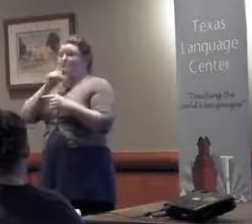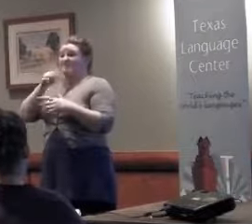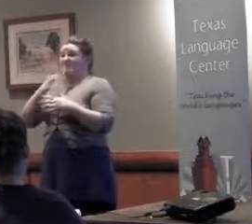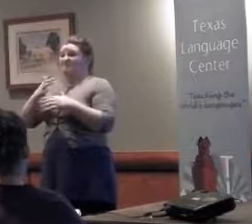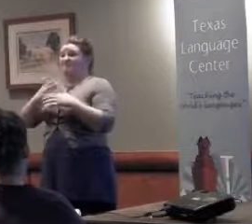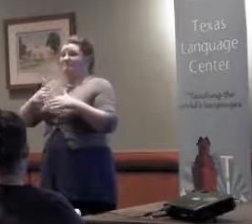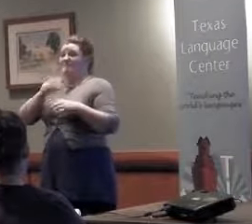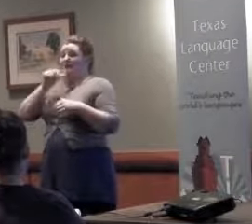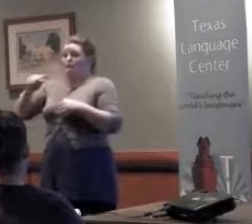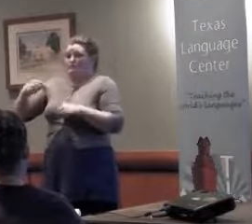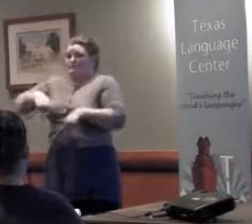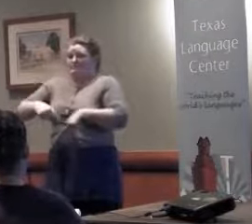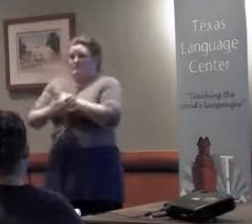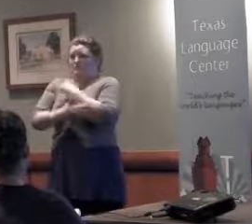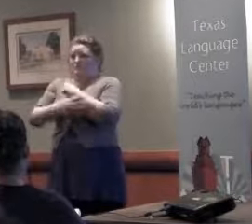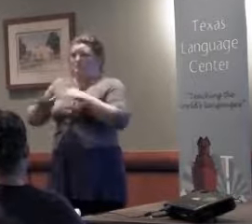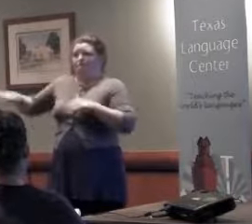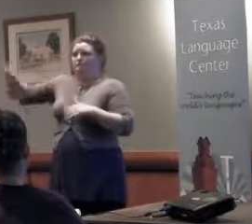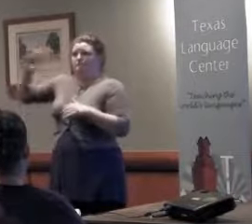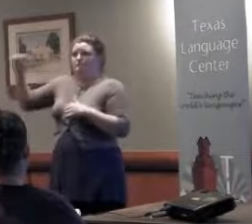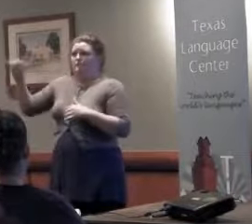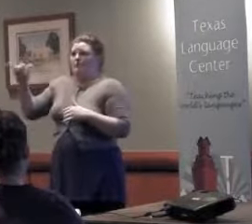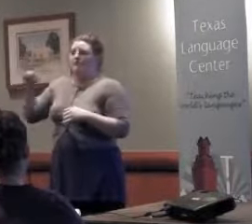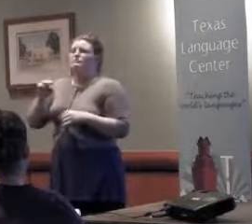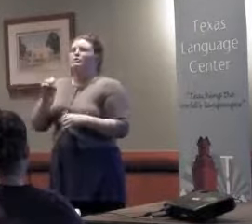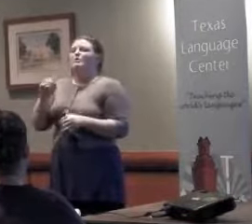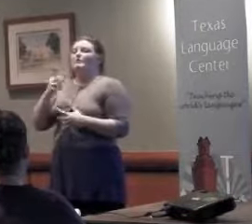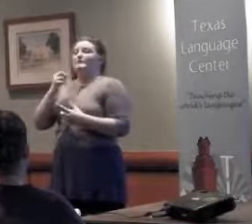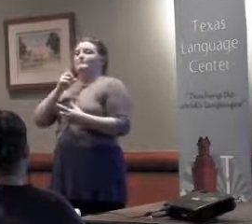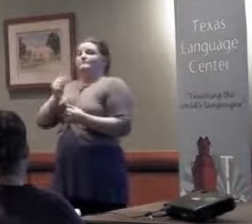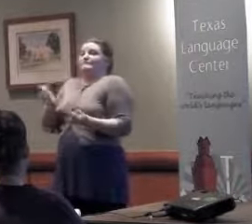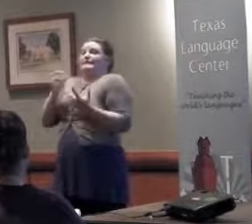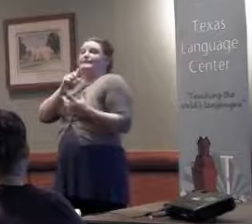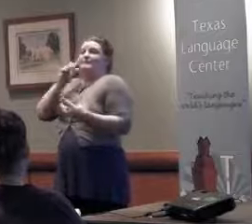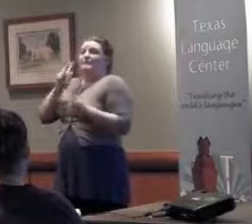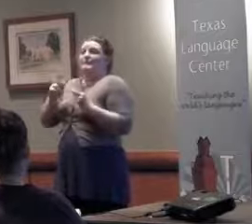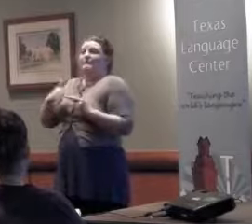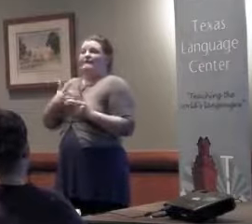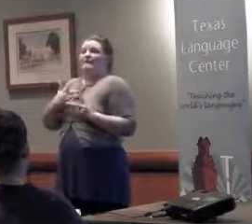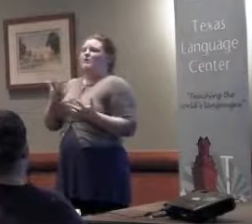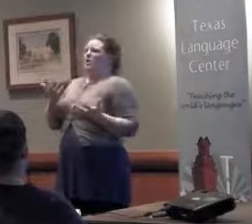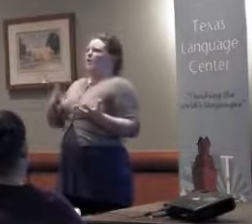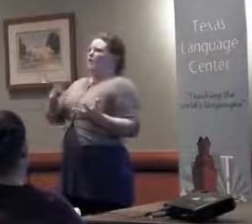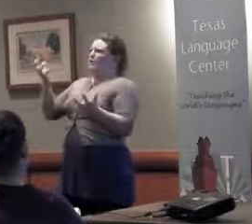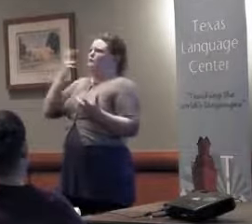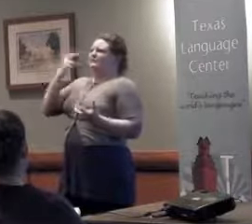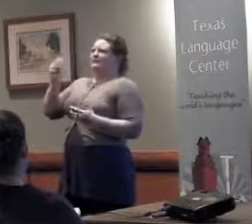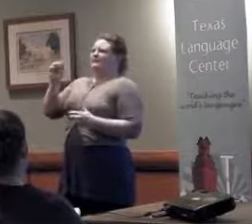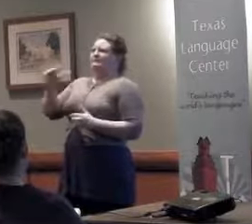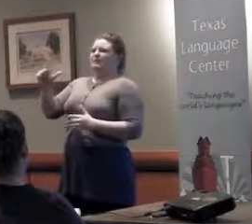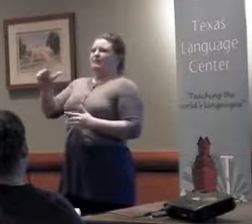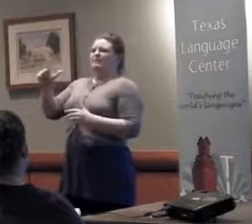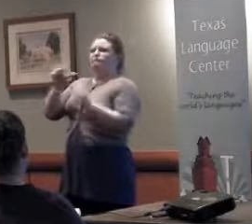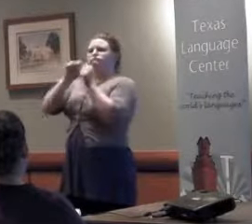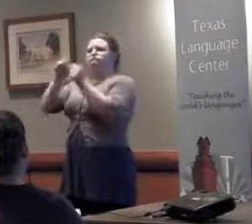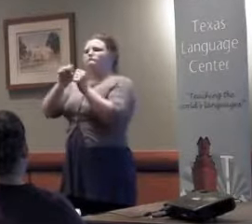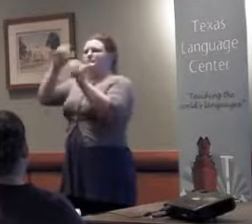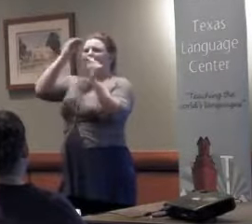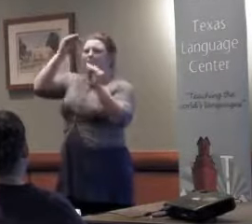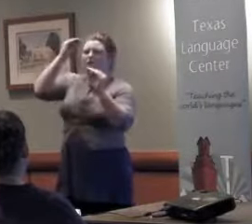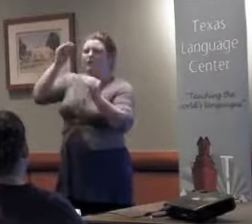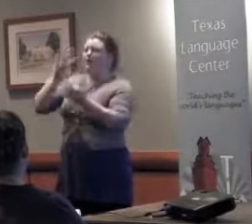as well. And so I think that for lots of deaf people, they feel that we'd love to see ASL continue to be taught and